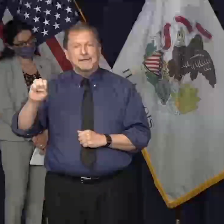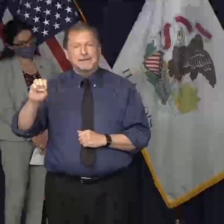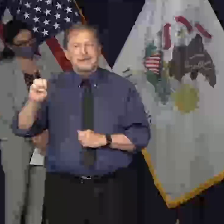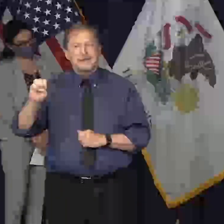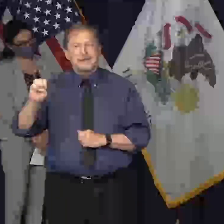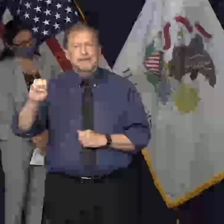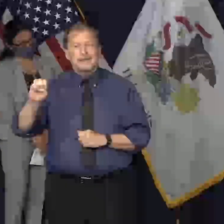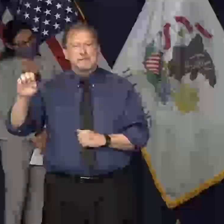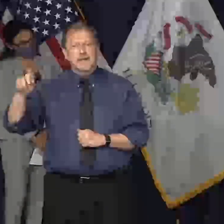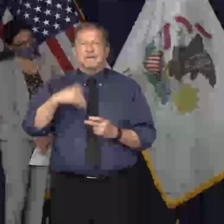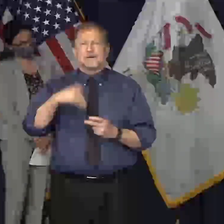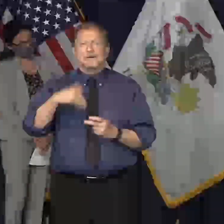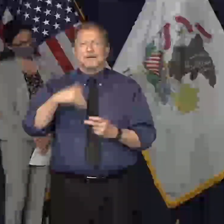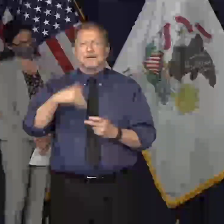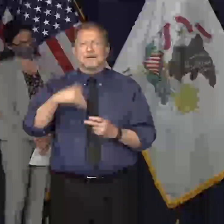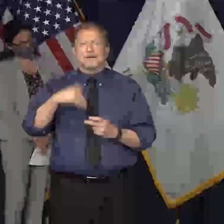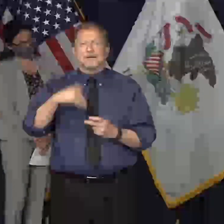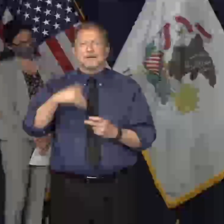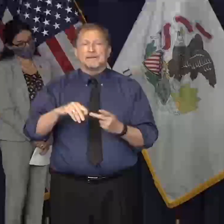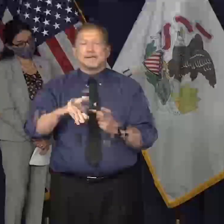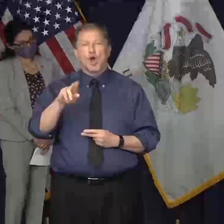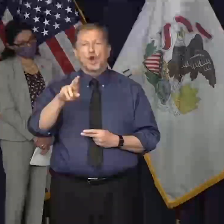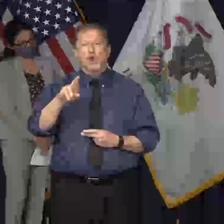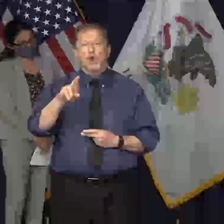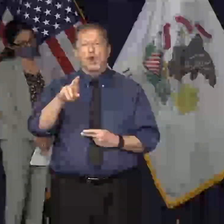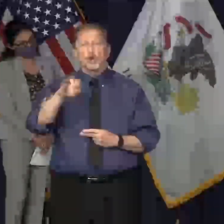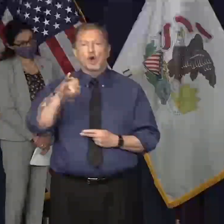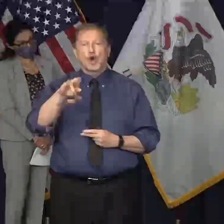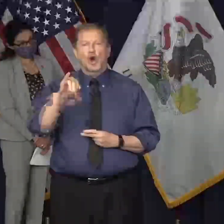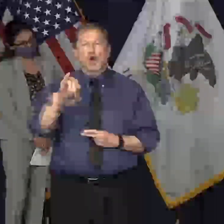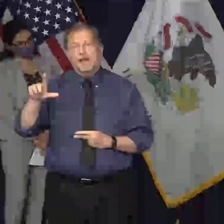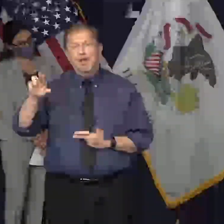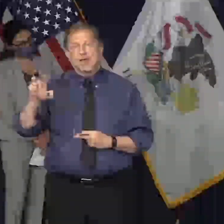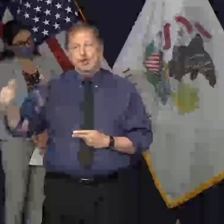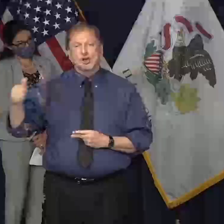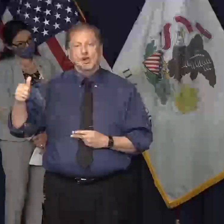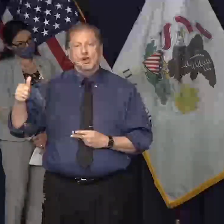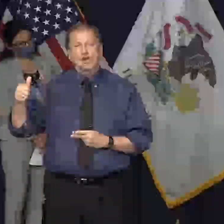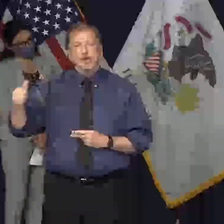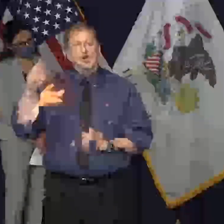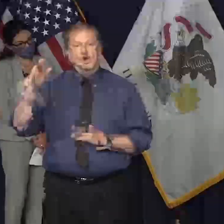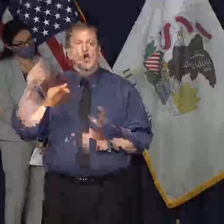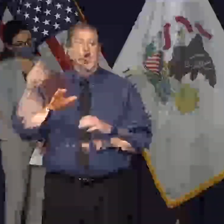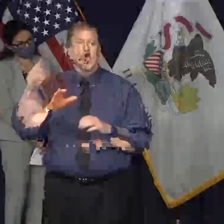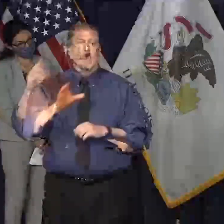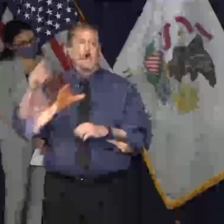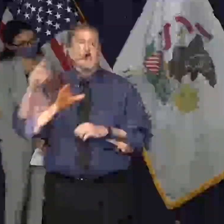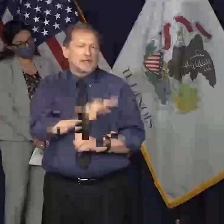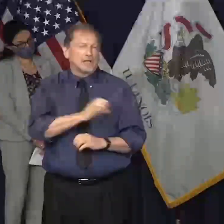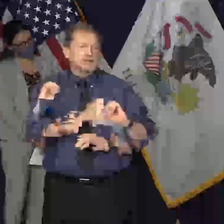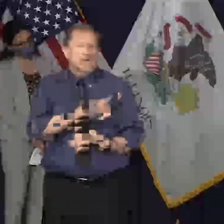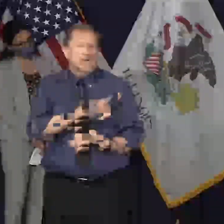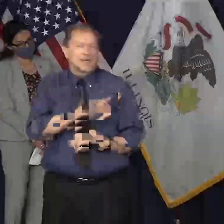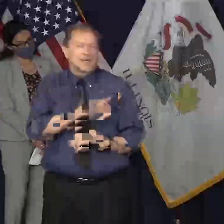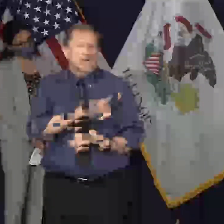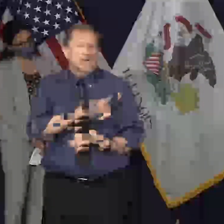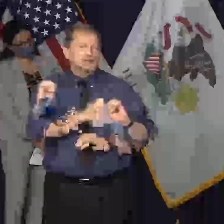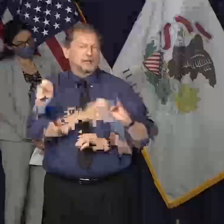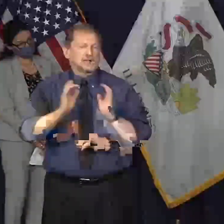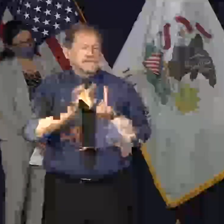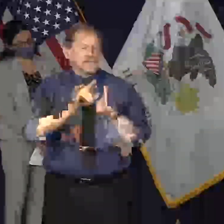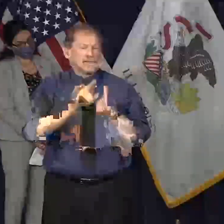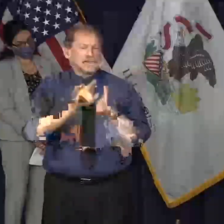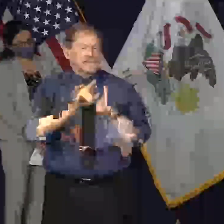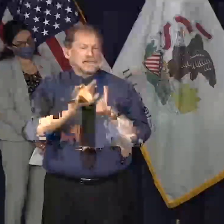of Social Emergency Medicine and Associate Professor of Clinical Emergency Medicine at the University of Illinois